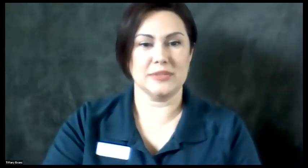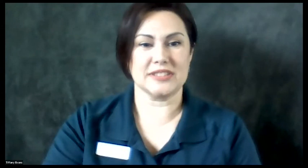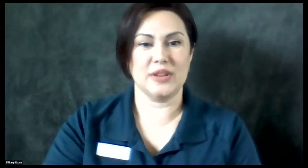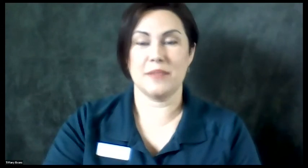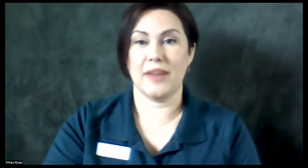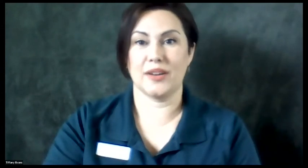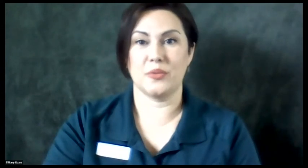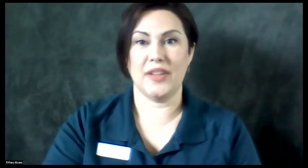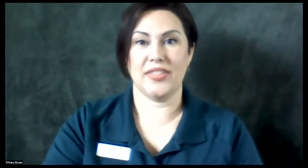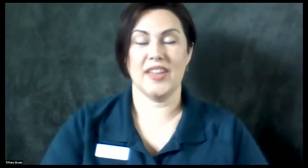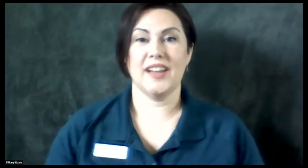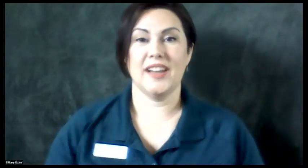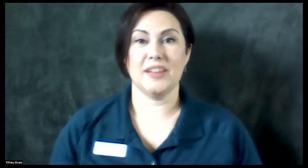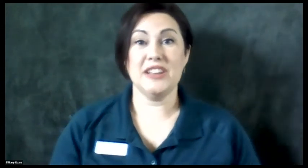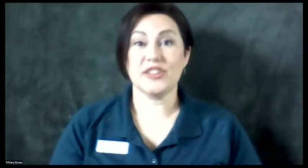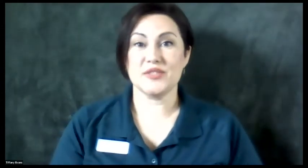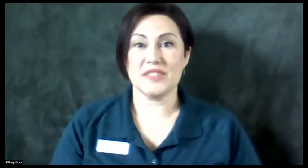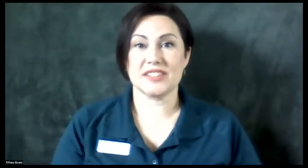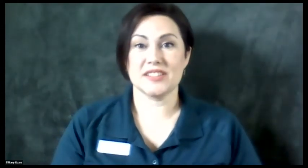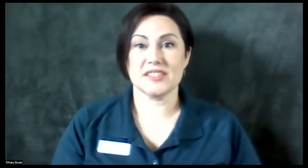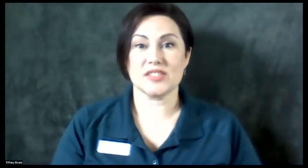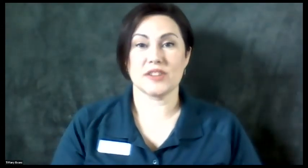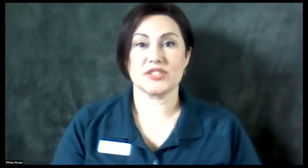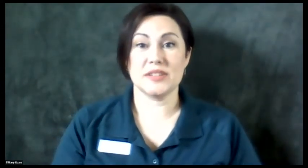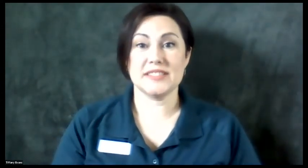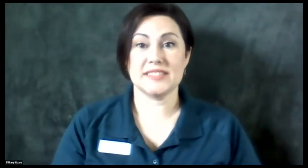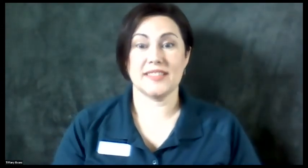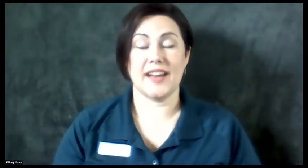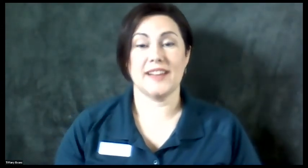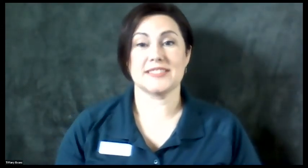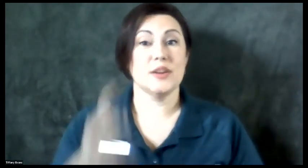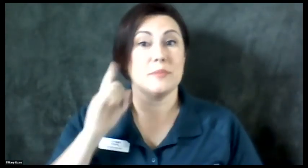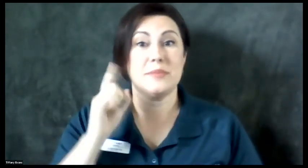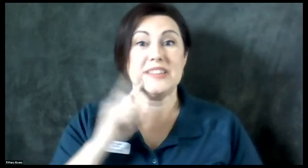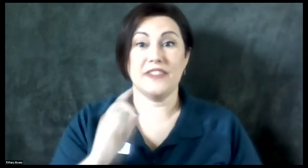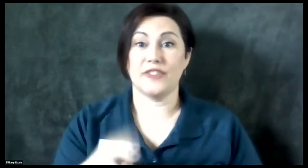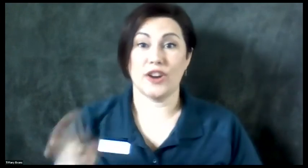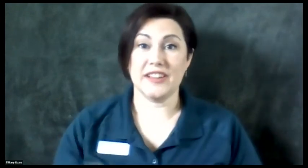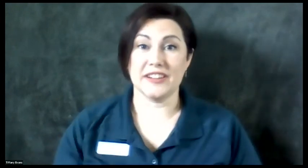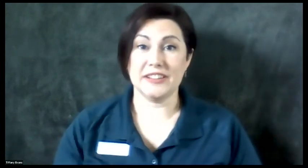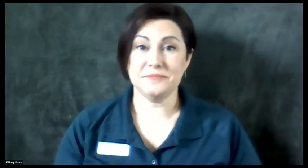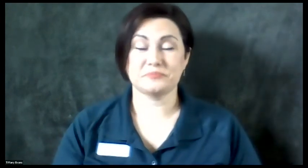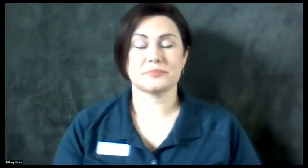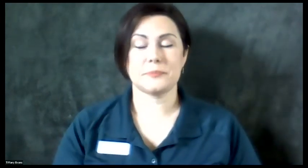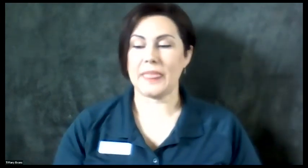communicate better with any of our zoo visitors or students that might be deaf or hard of hearing. And we also